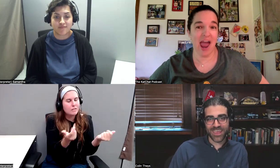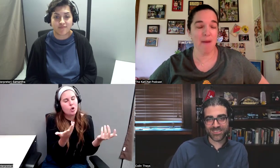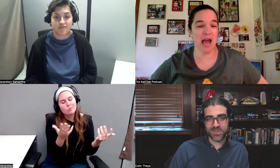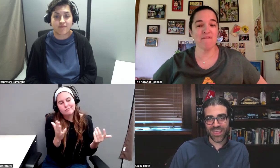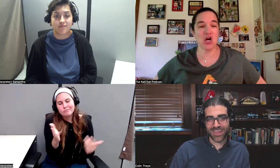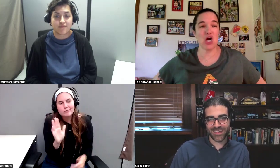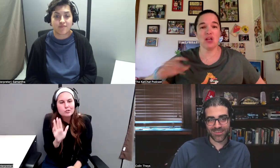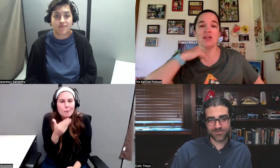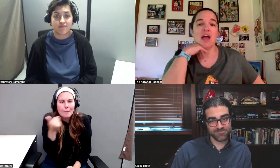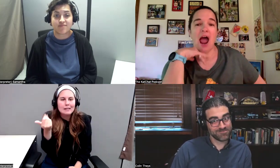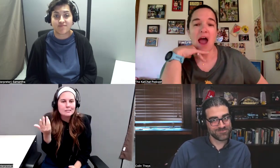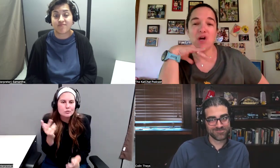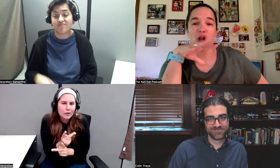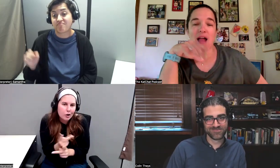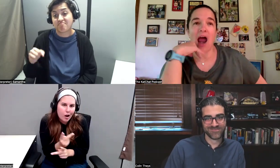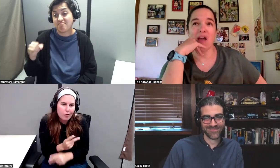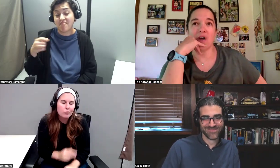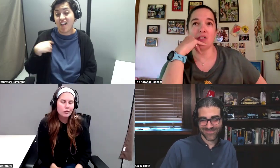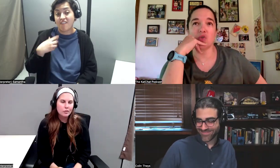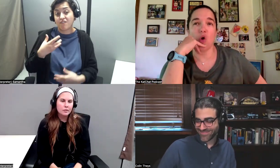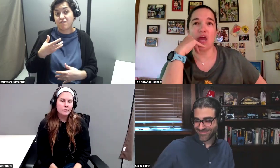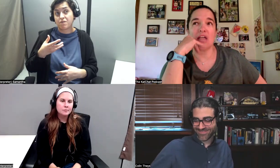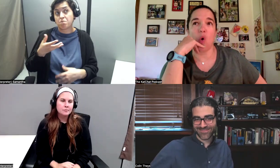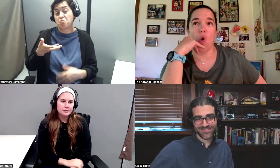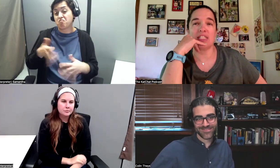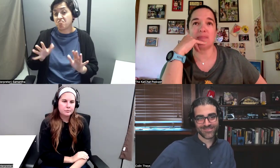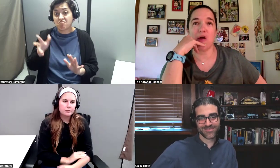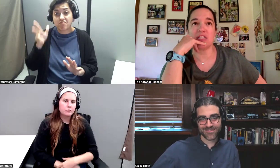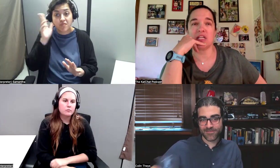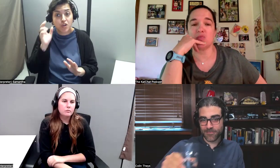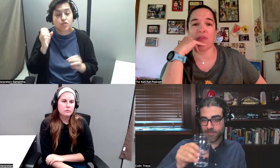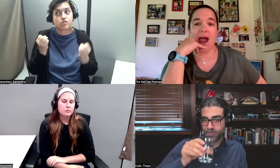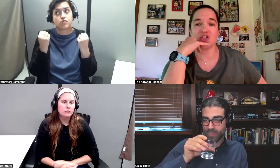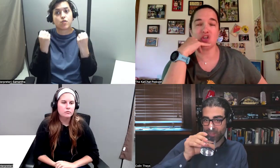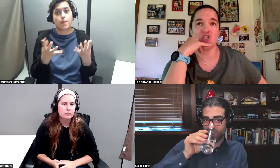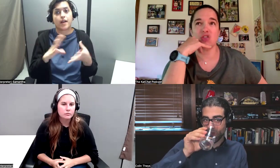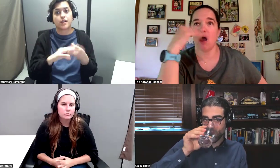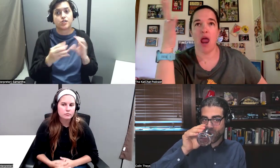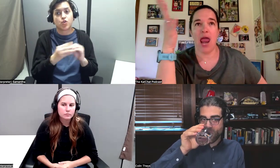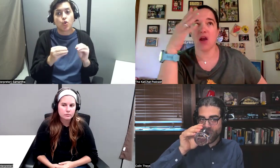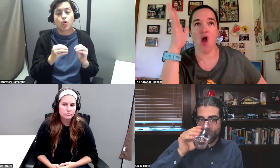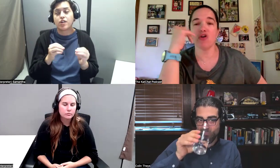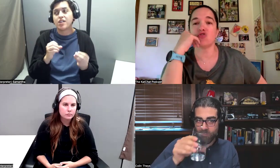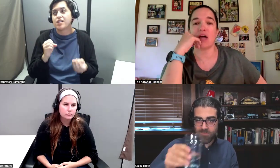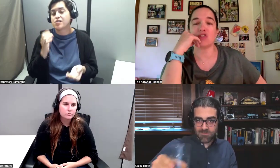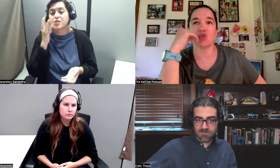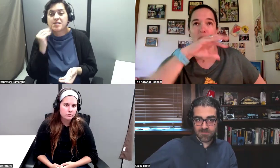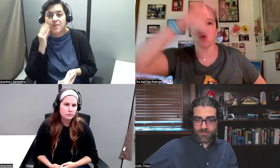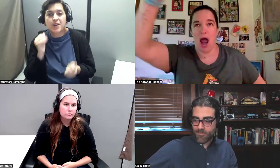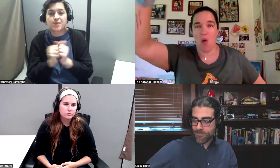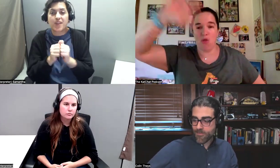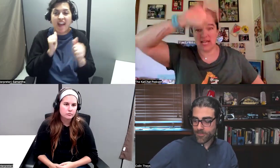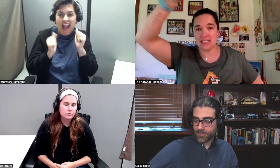to Yeah, guess I and mean, plan and I've heard a lot of stories or experiences with actors and other